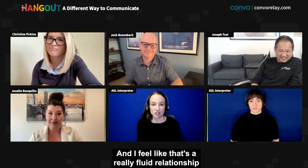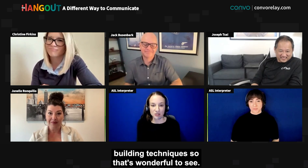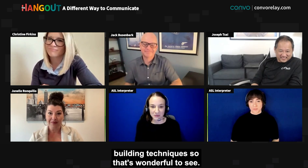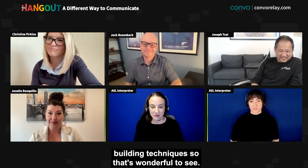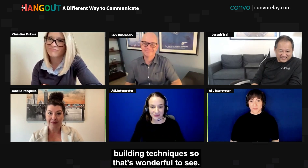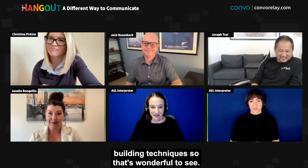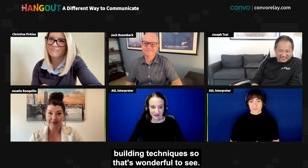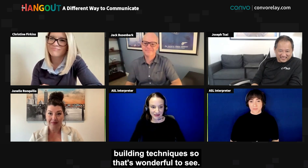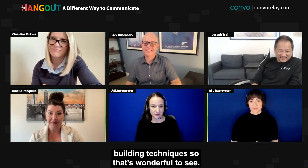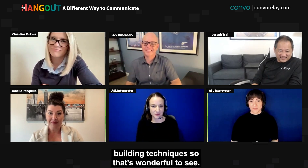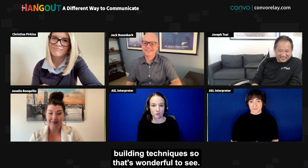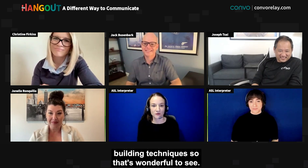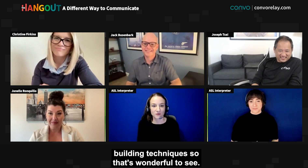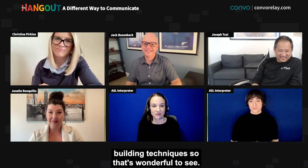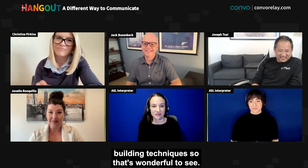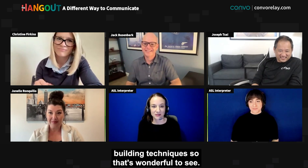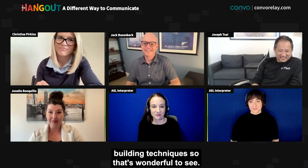relationship building technique. So that's wonderful to see.